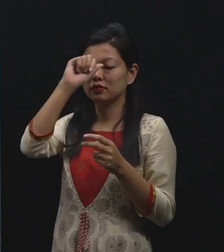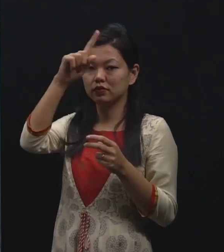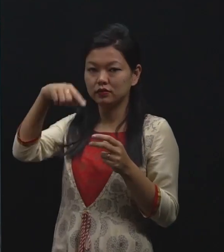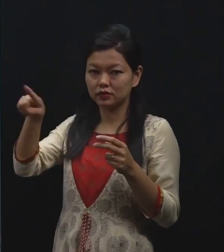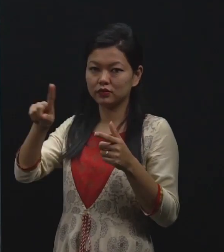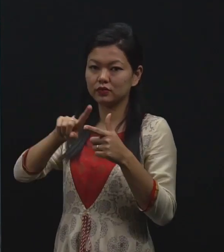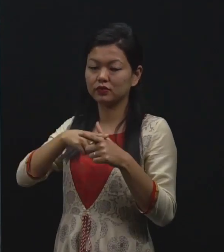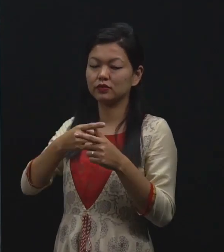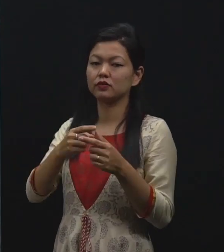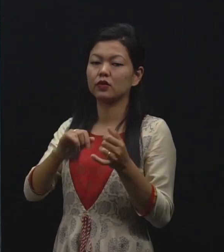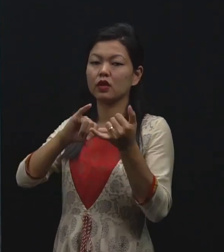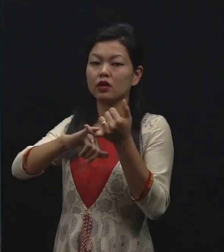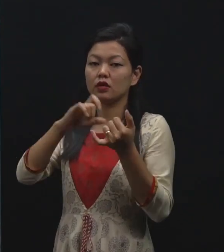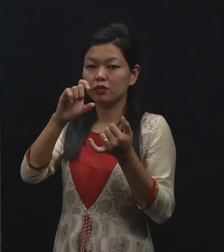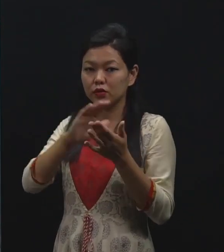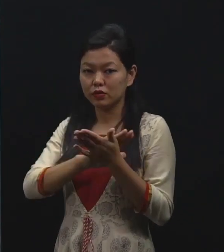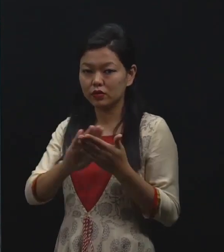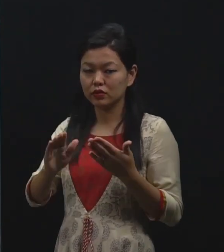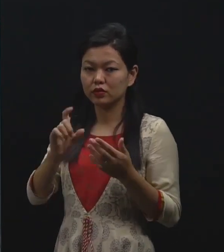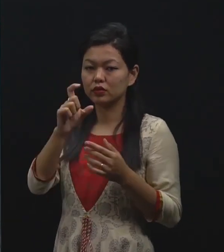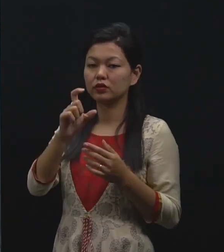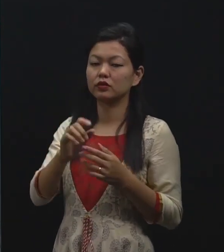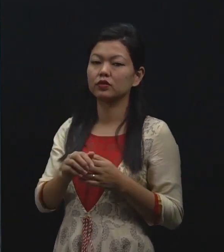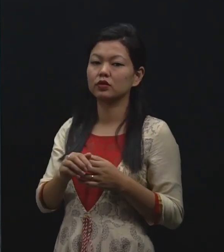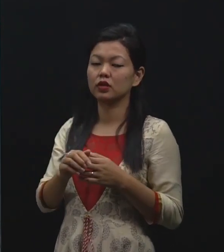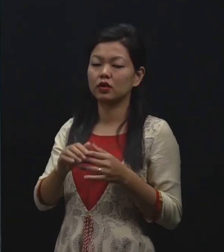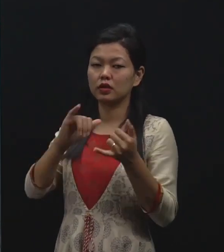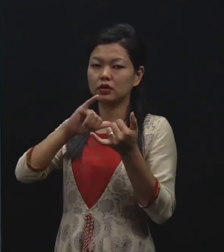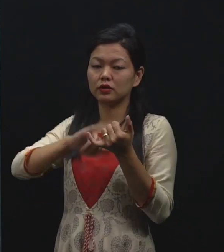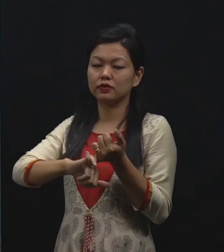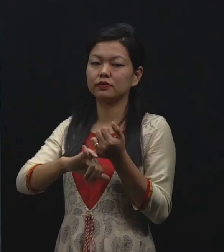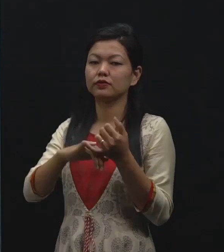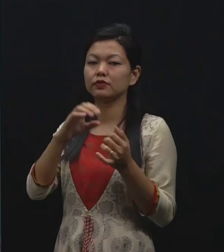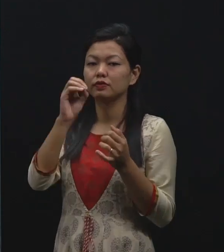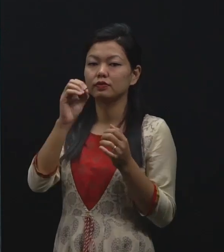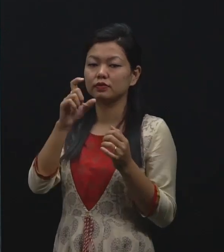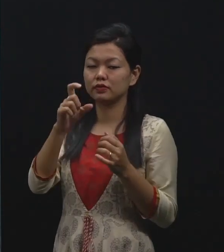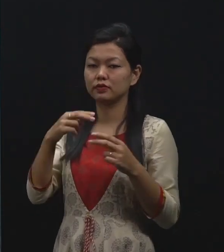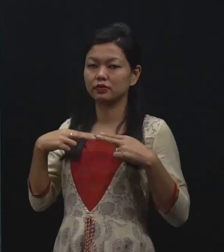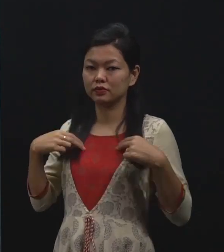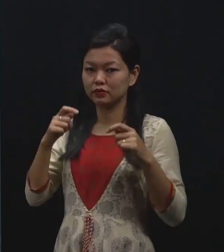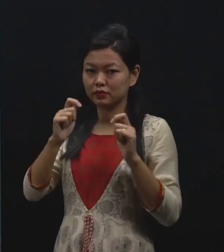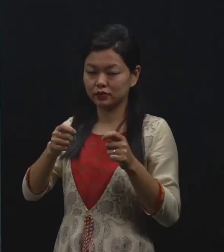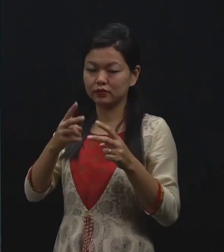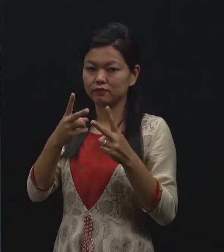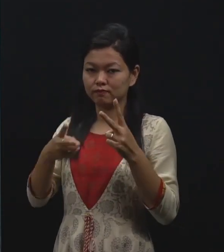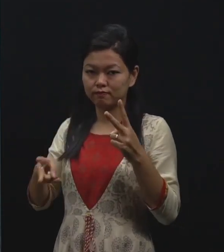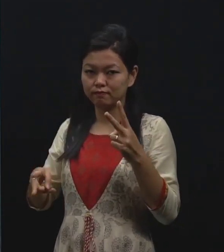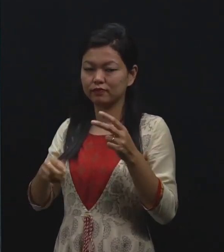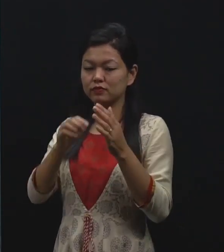the Supreme Court, the High Court and the subordinate courts. Okay, now here in this